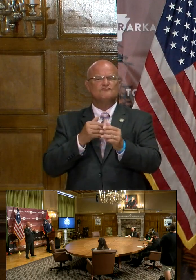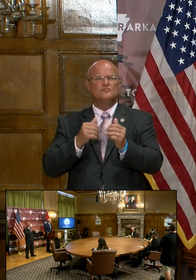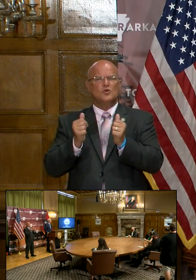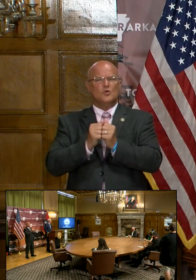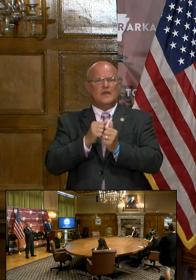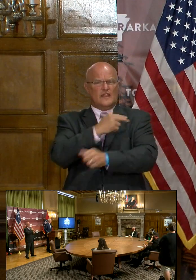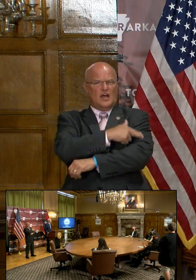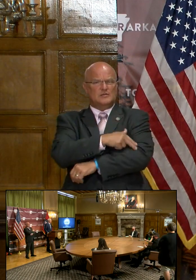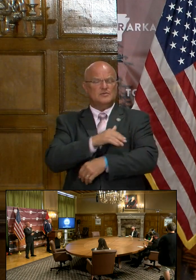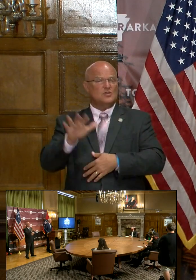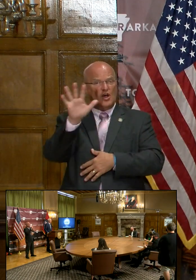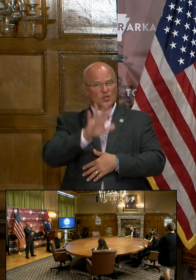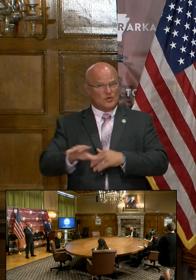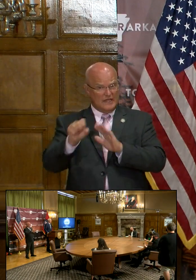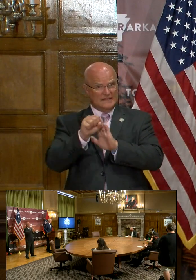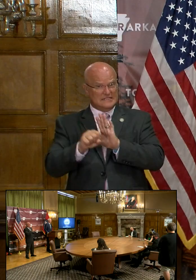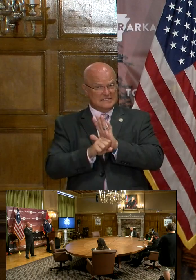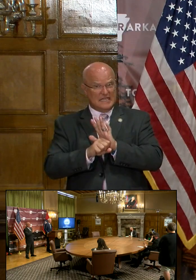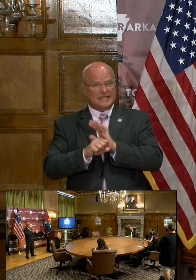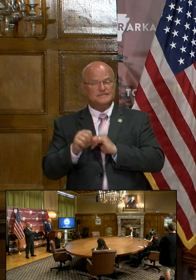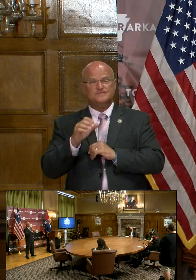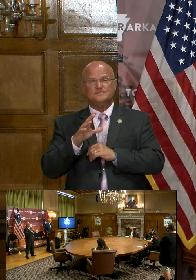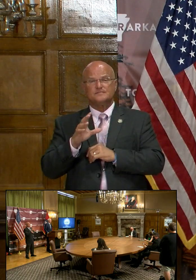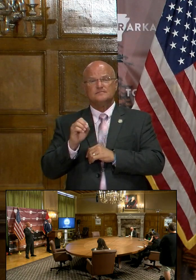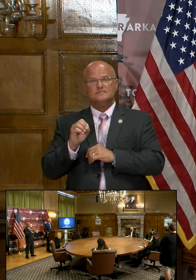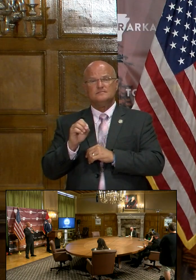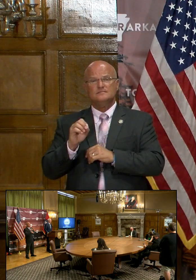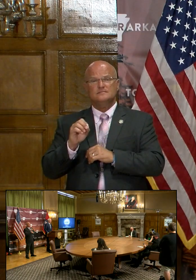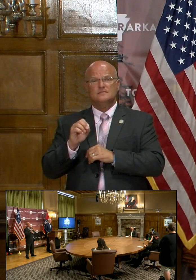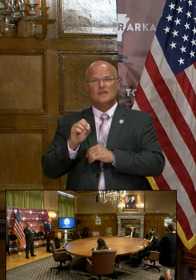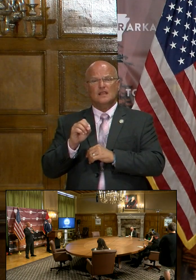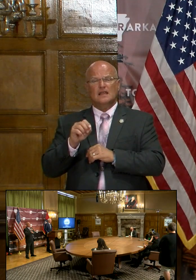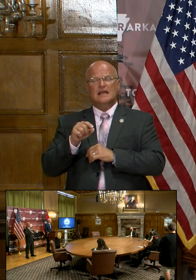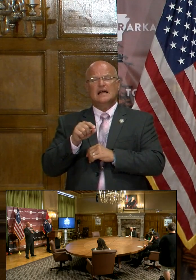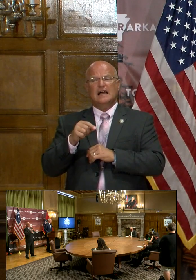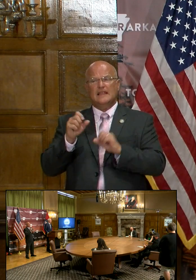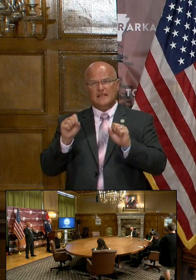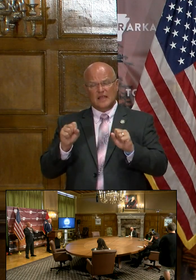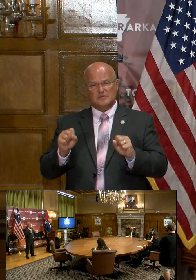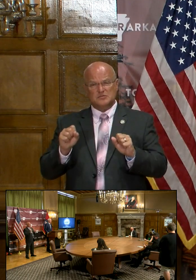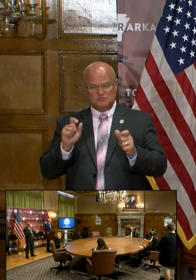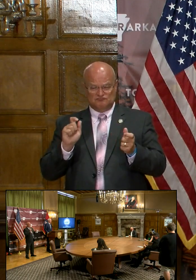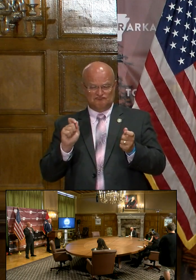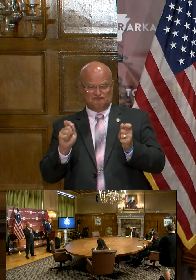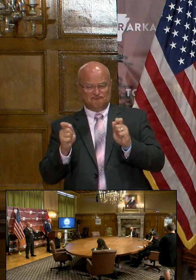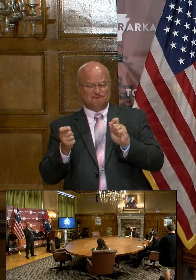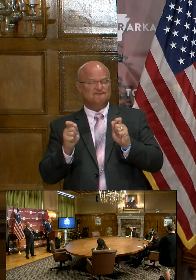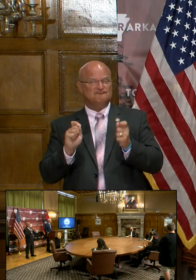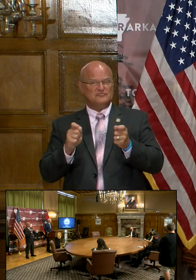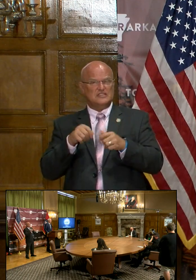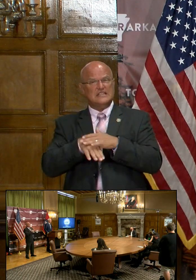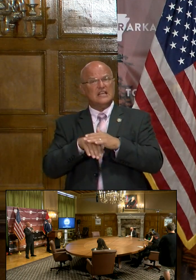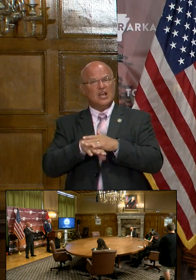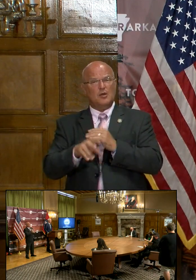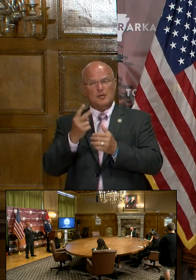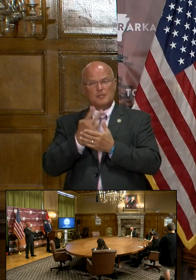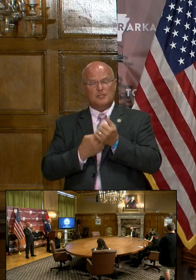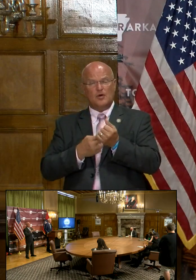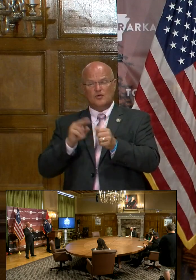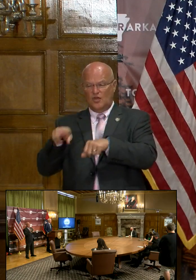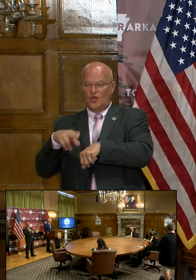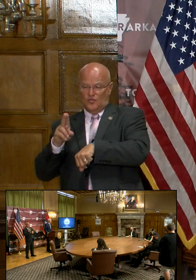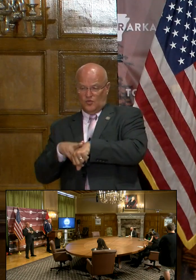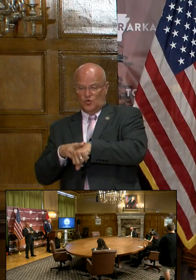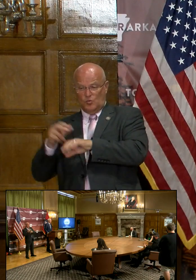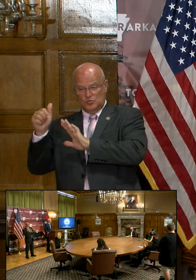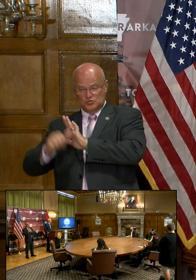the hospitals across the state, and they're able to adjust and to accommodate both their